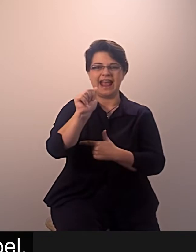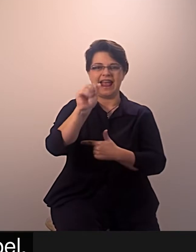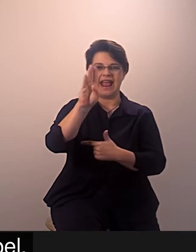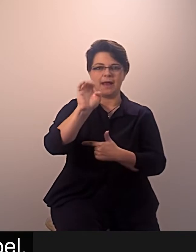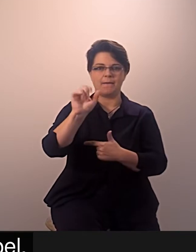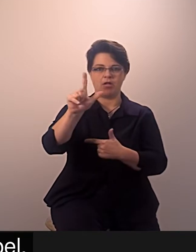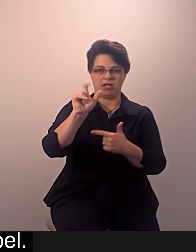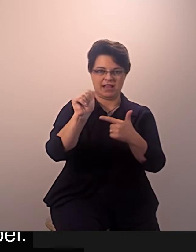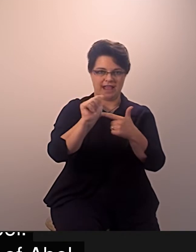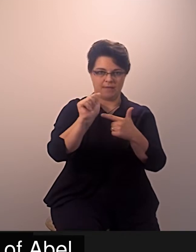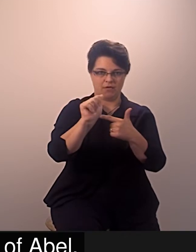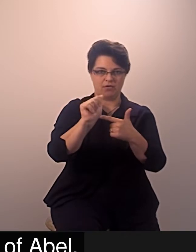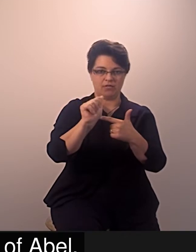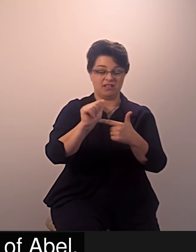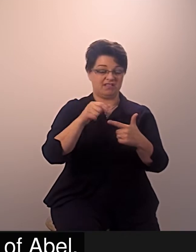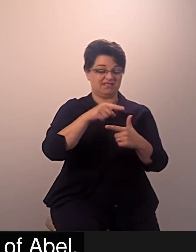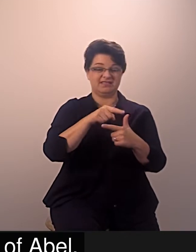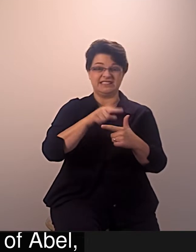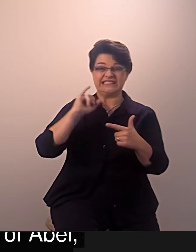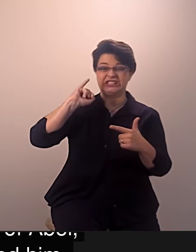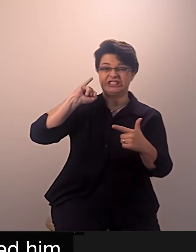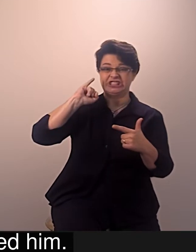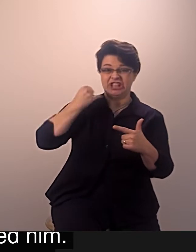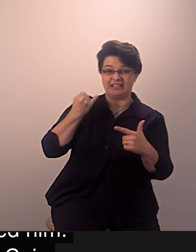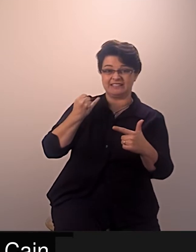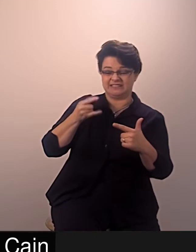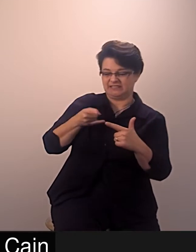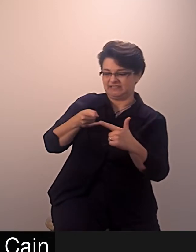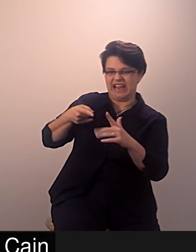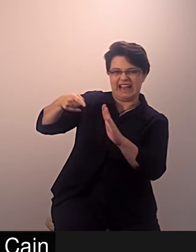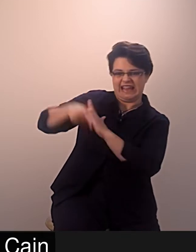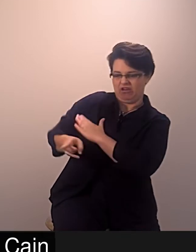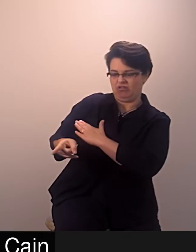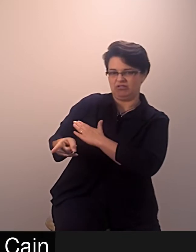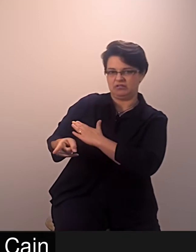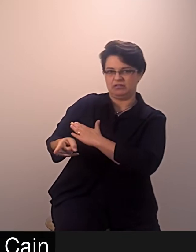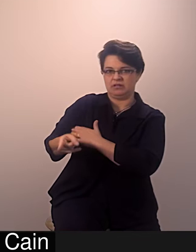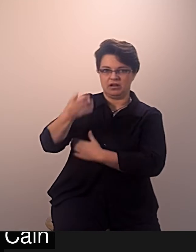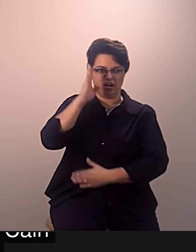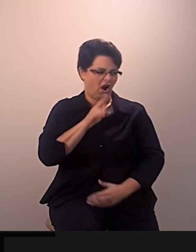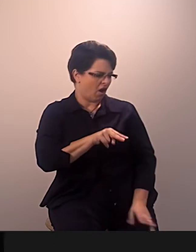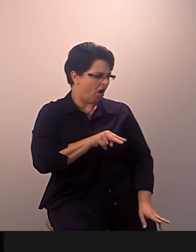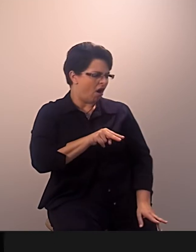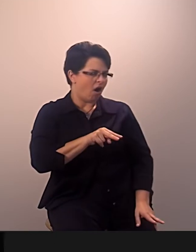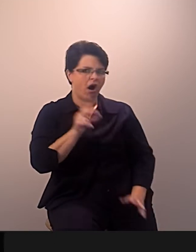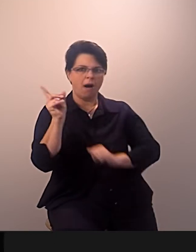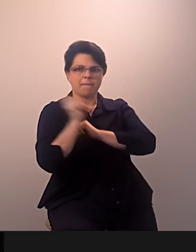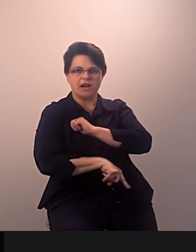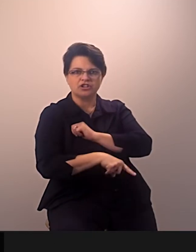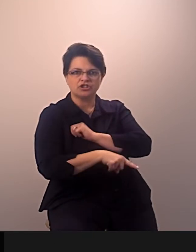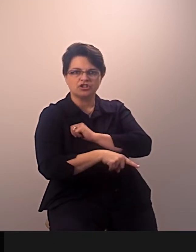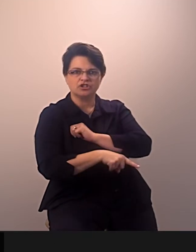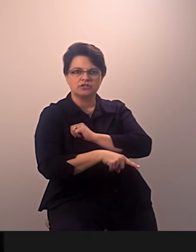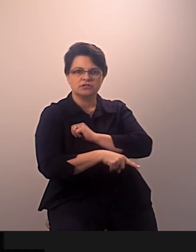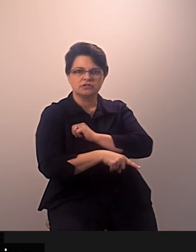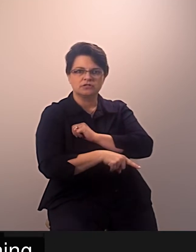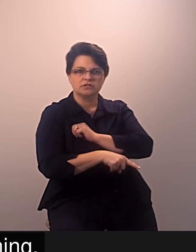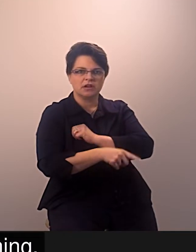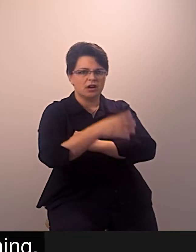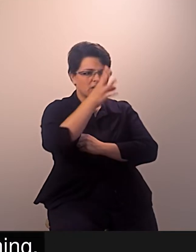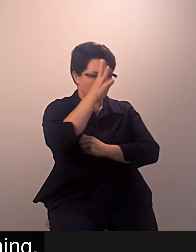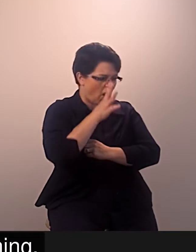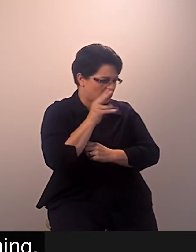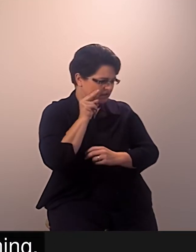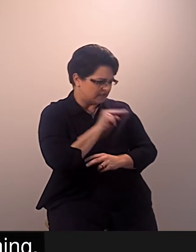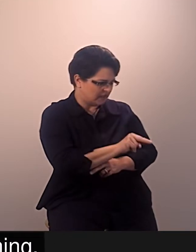day killed him. God punished Cain for doing this wicked thing. God is very grieved